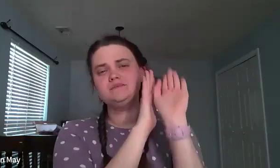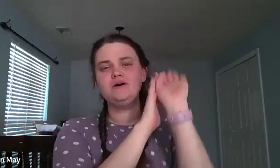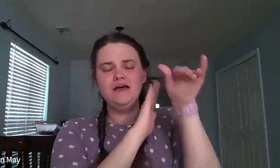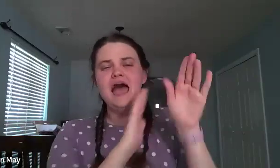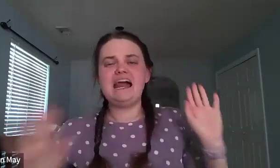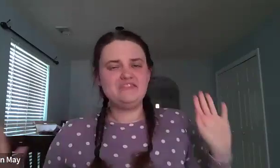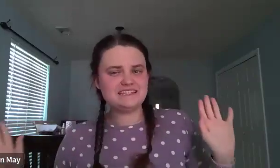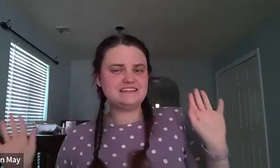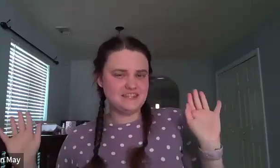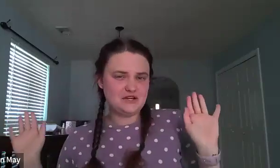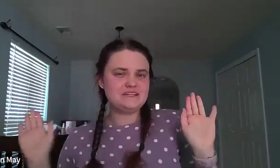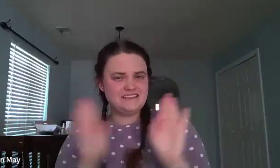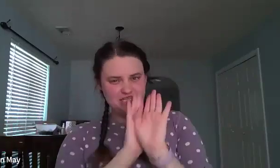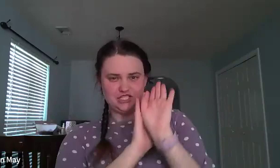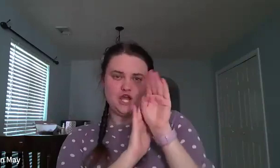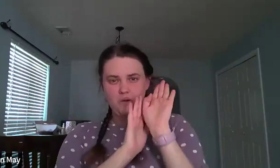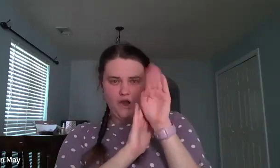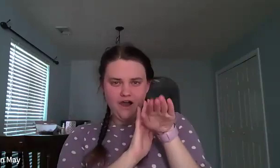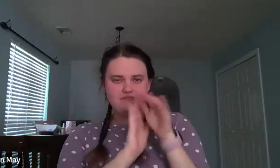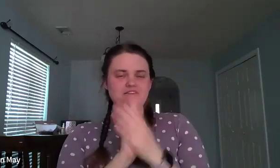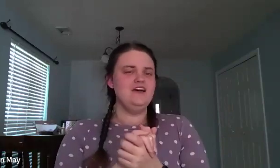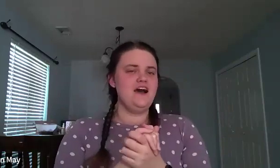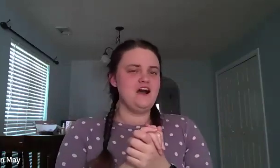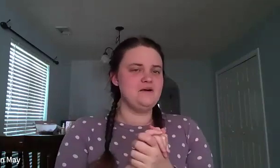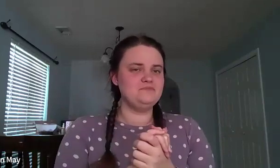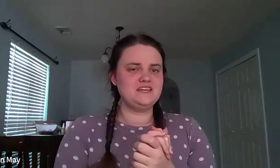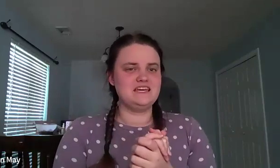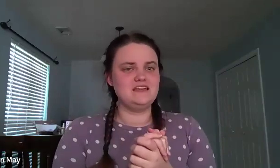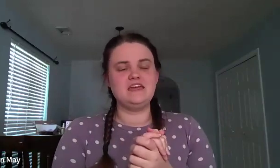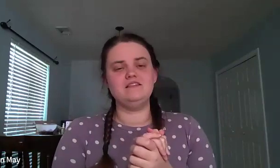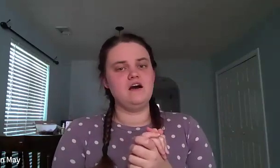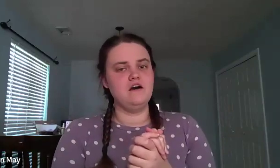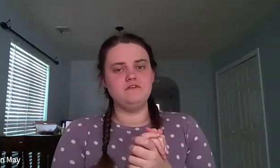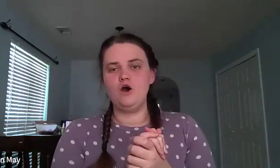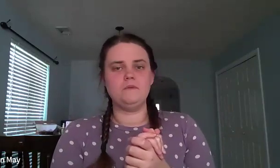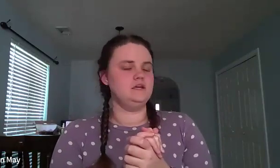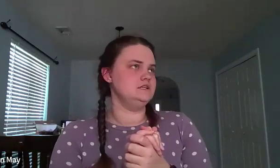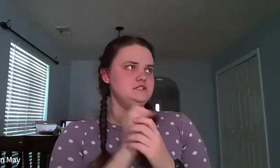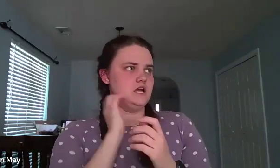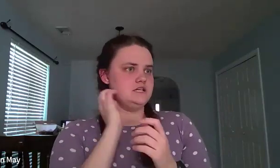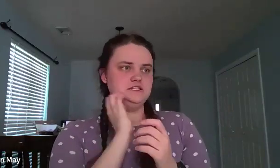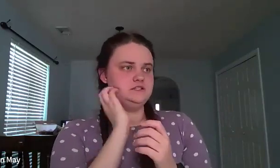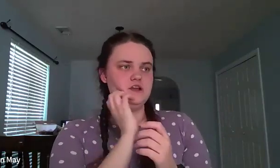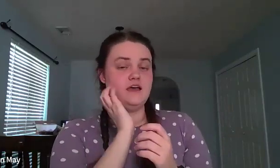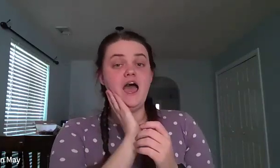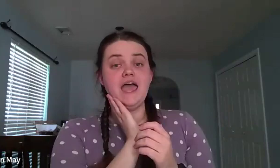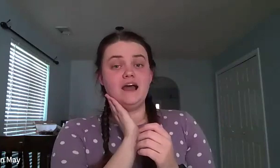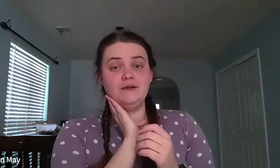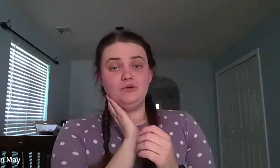basketball. And I think it's a little bit to like show off, because they love, oh my goodness, you guys, you do not, and I won't